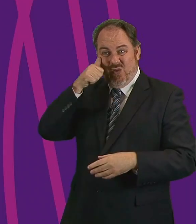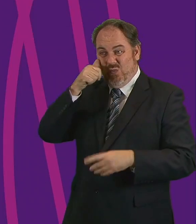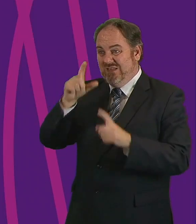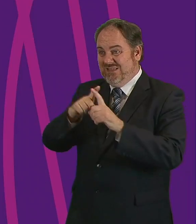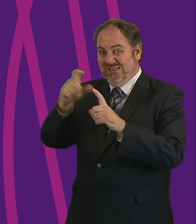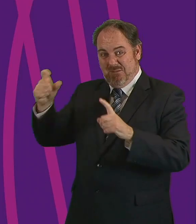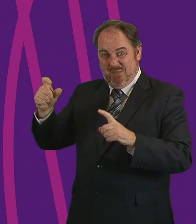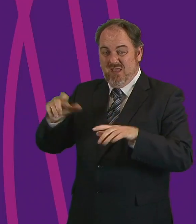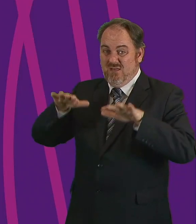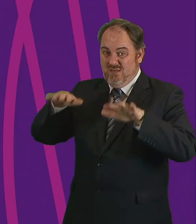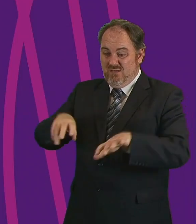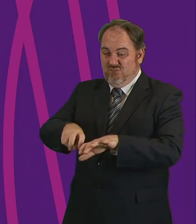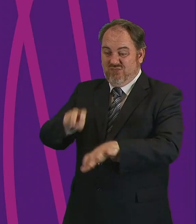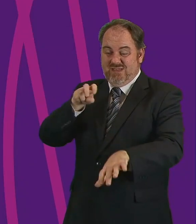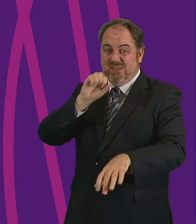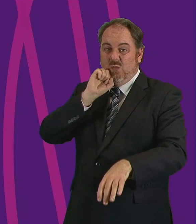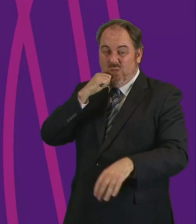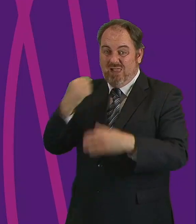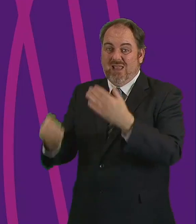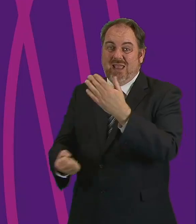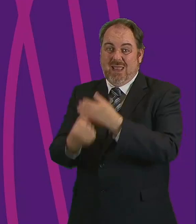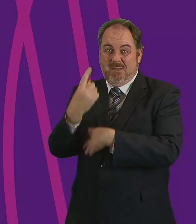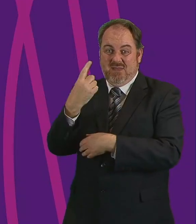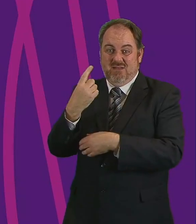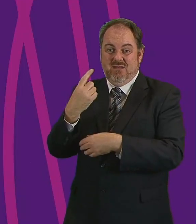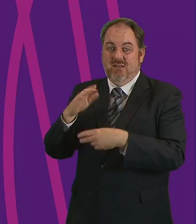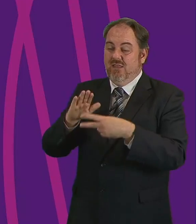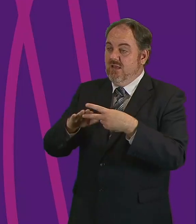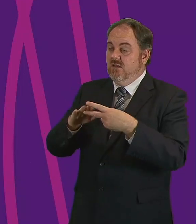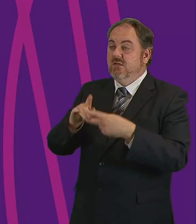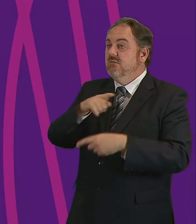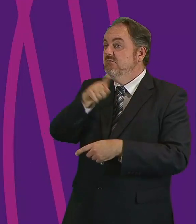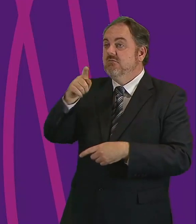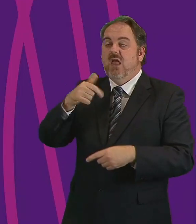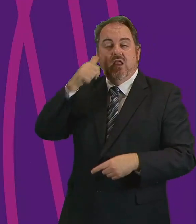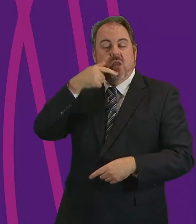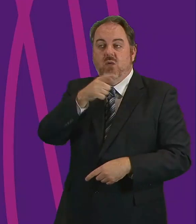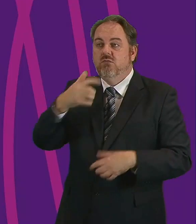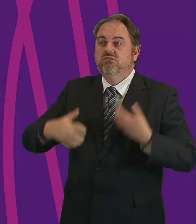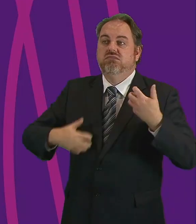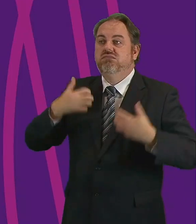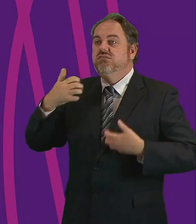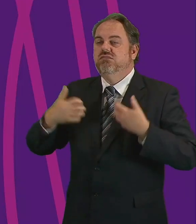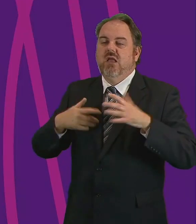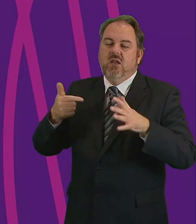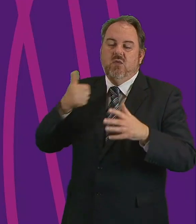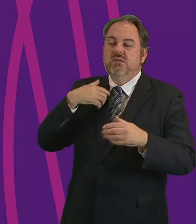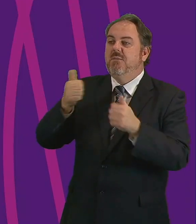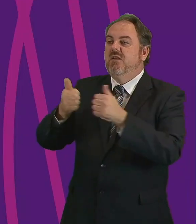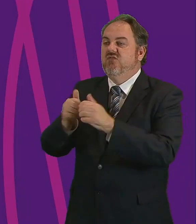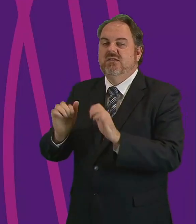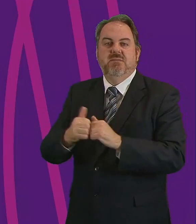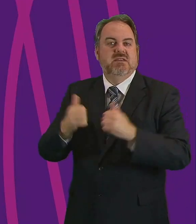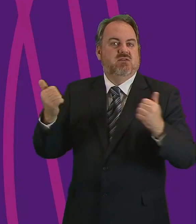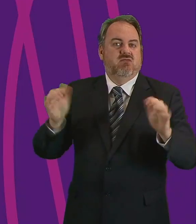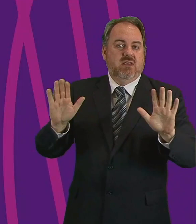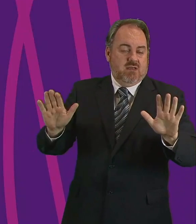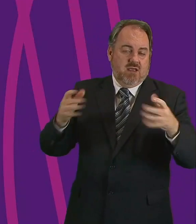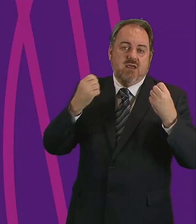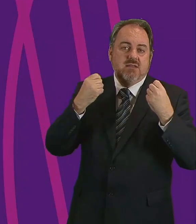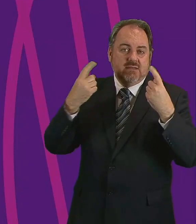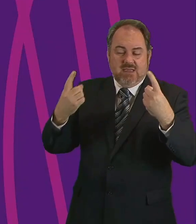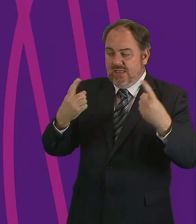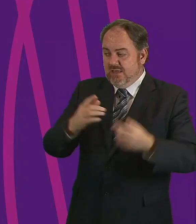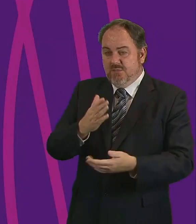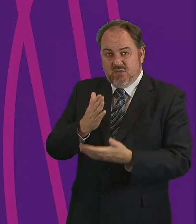December. And that means another challenge, whether you like it or don't like it, and we all have different opinions in this chamber,